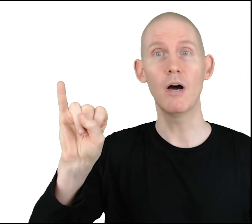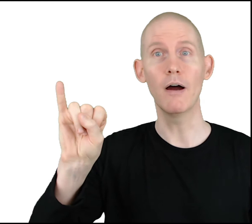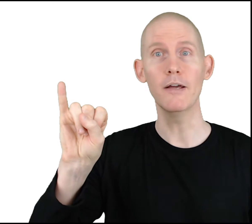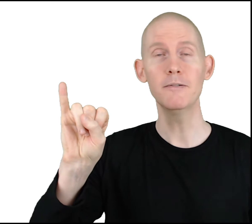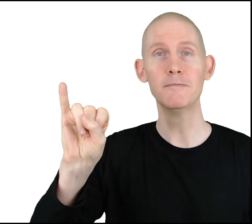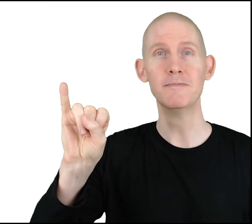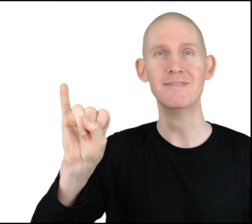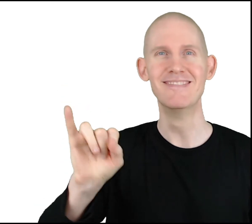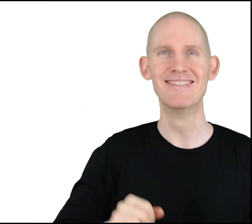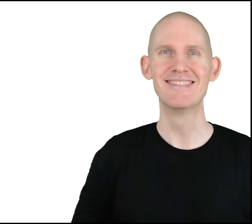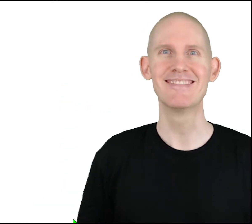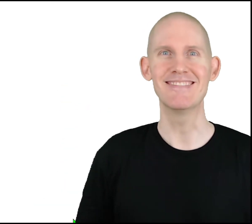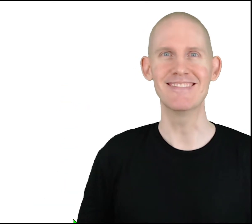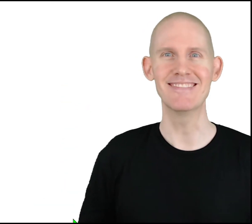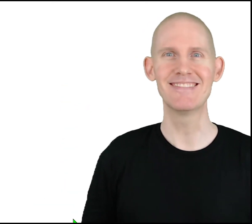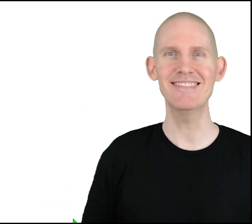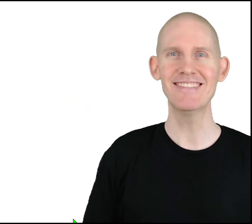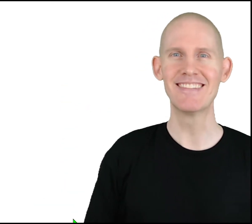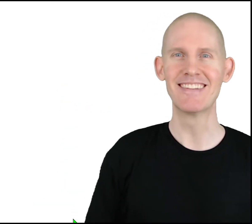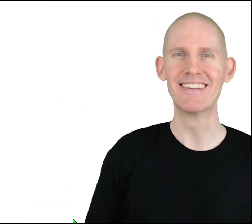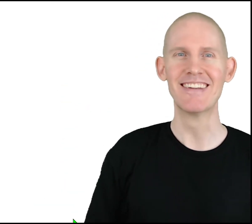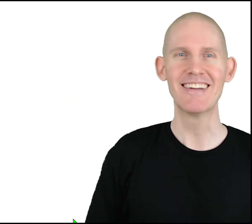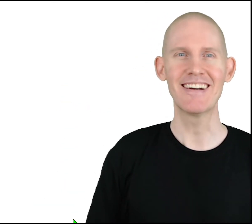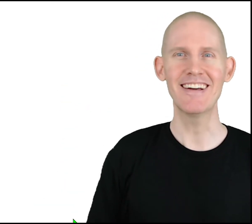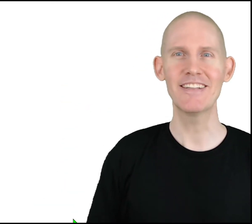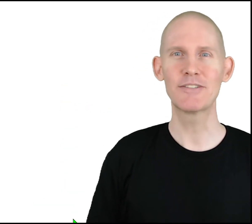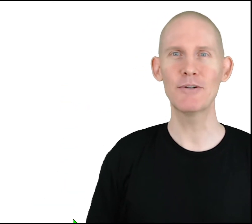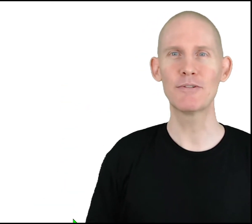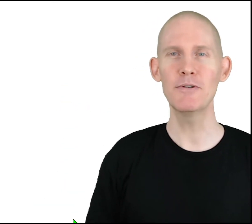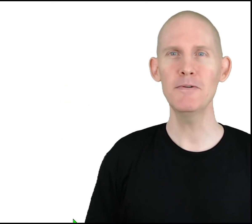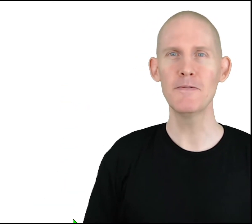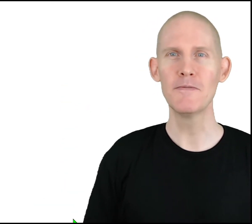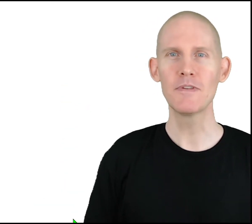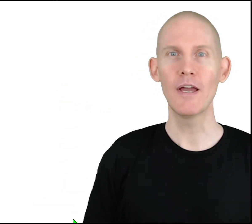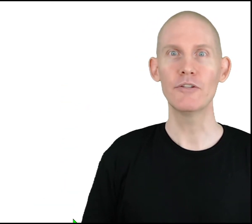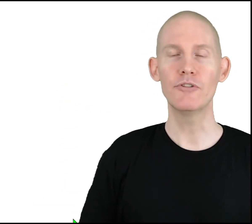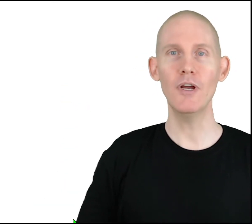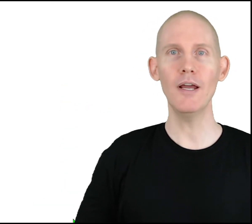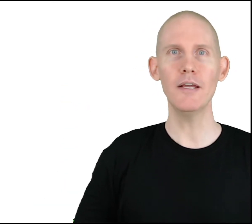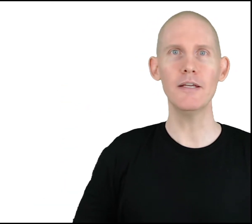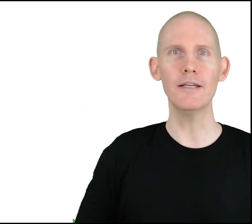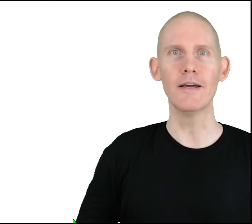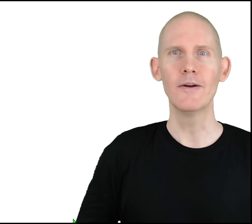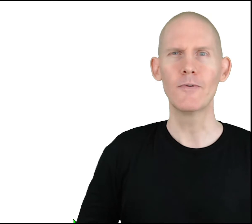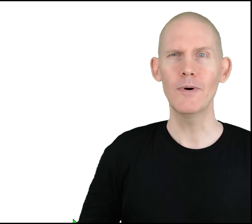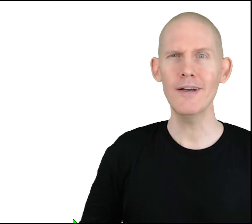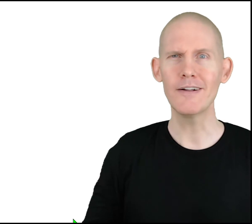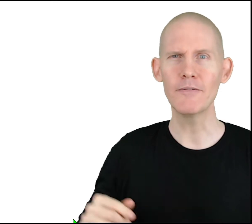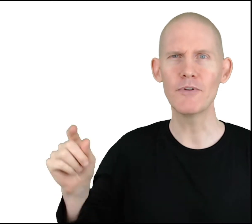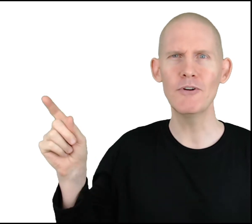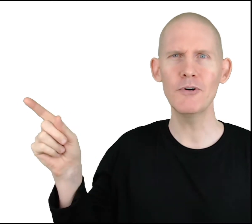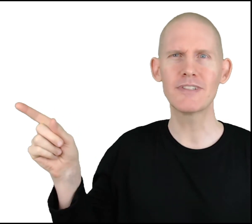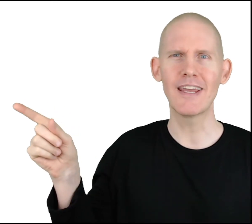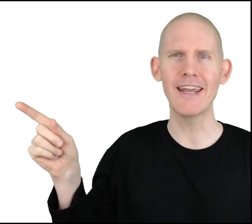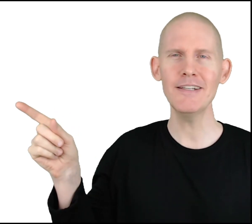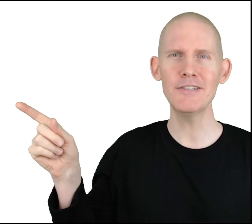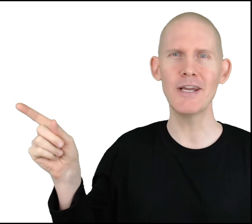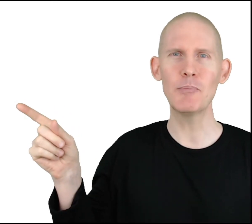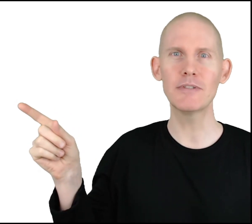I. All right, let's go to J. Well, if you notice, the hand shape is the